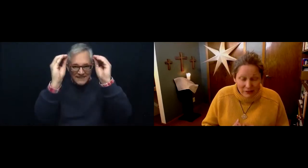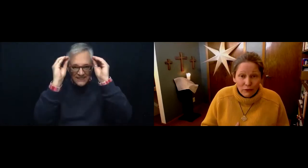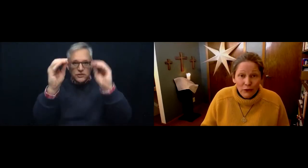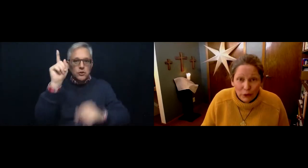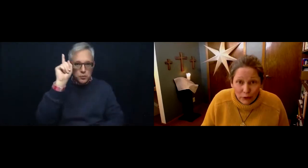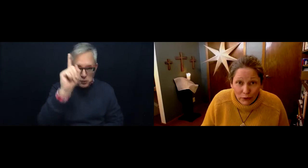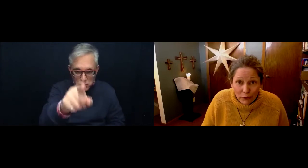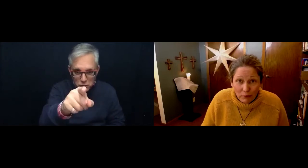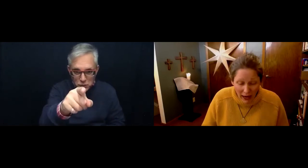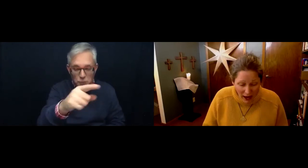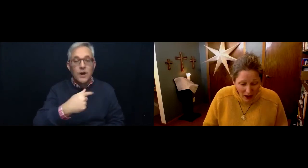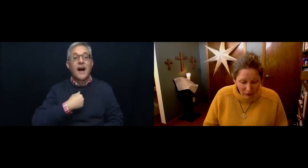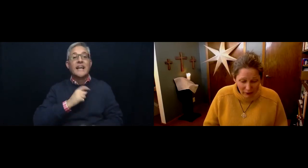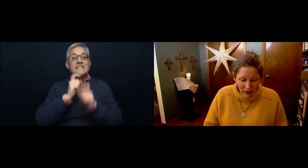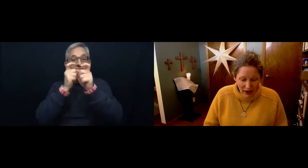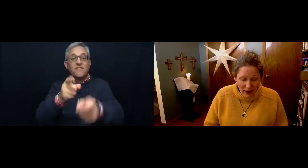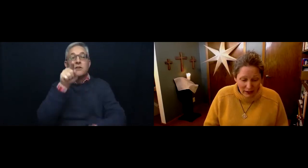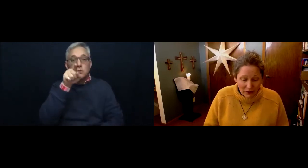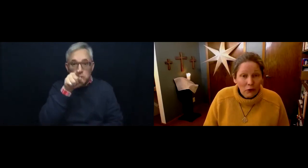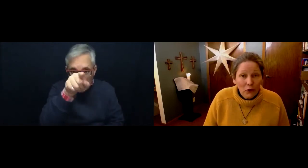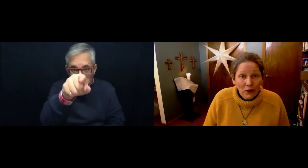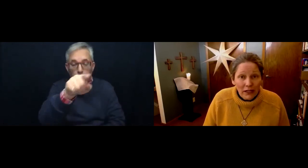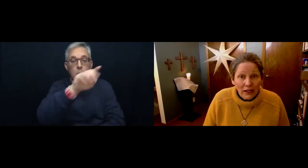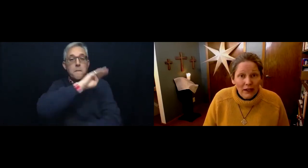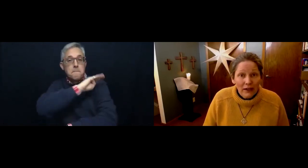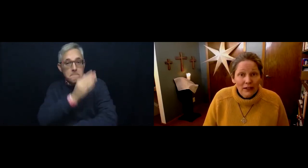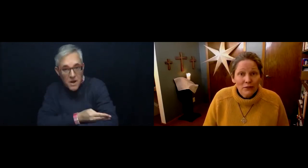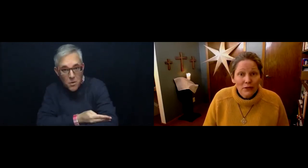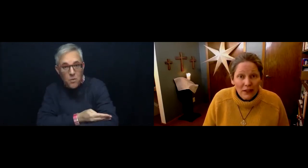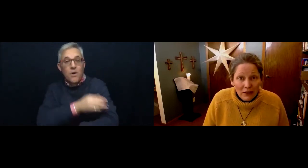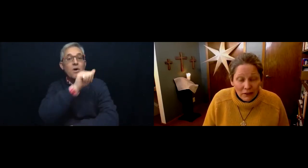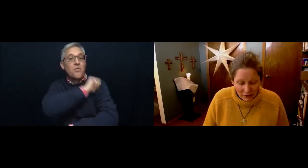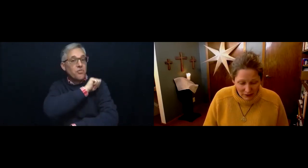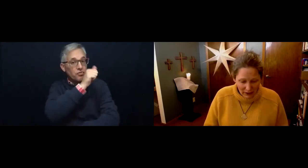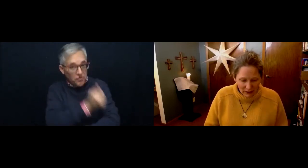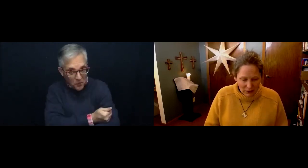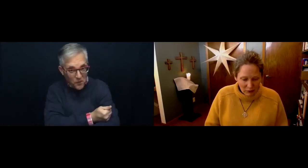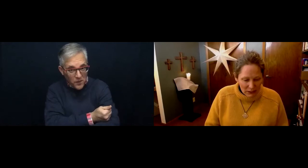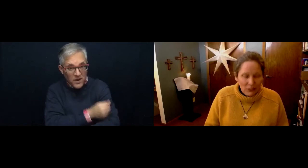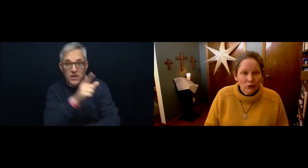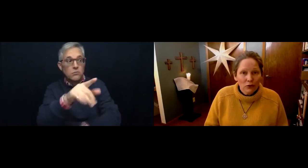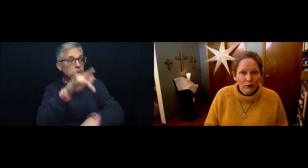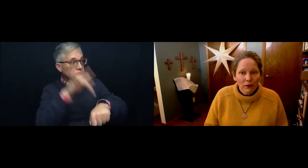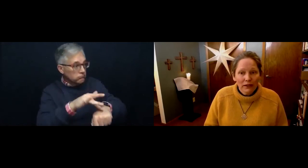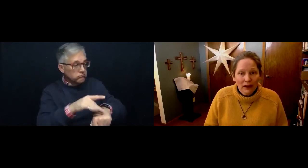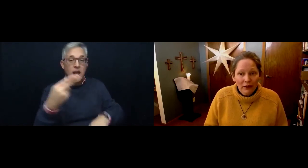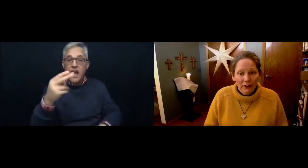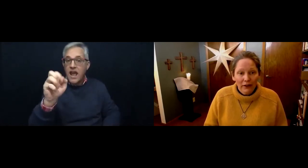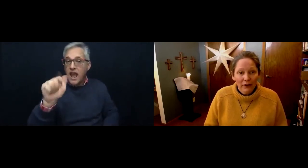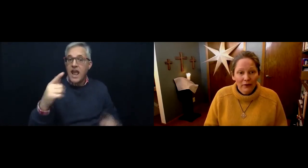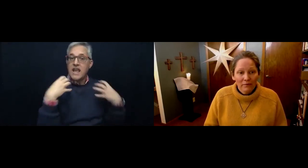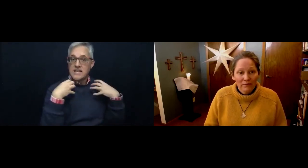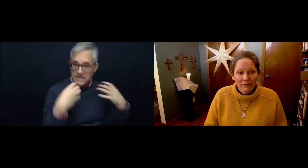I give you power and authority to heal and to restore one